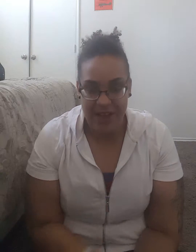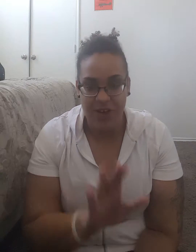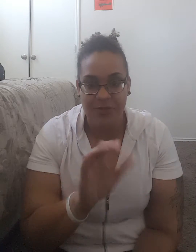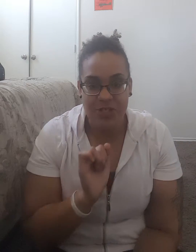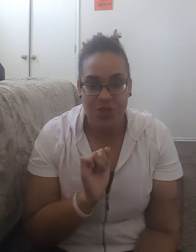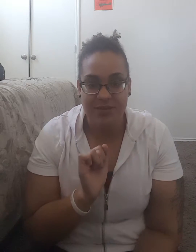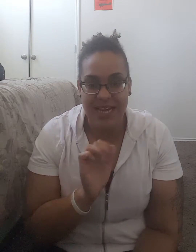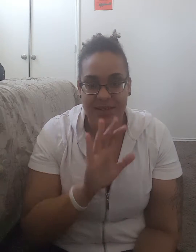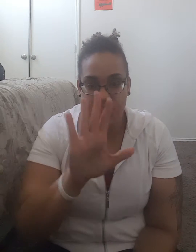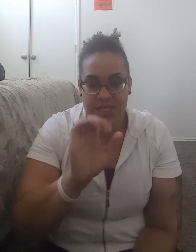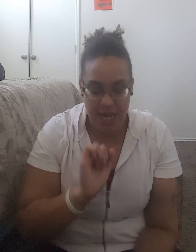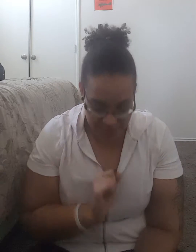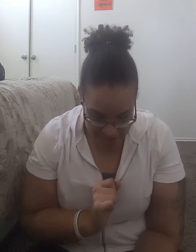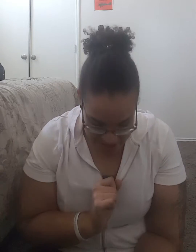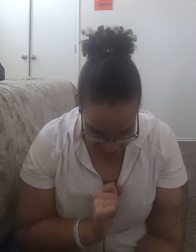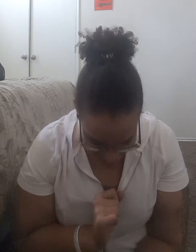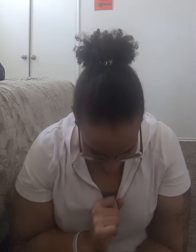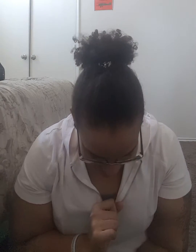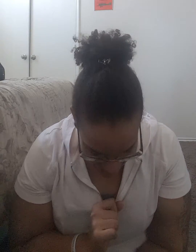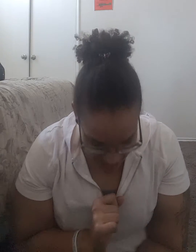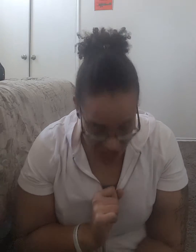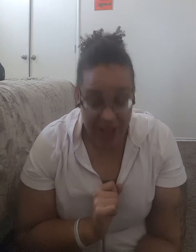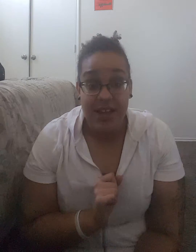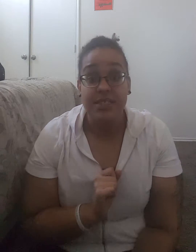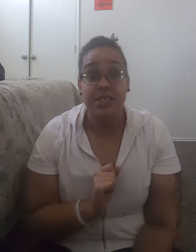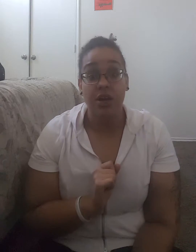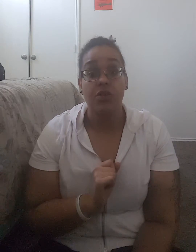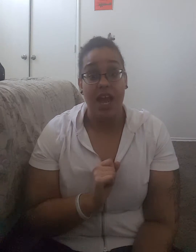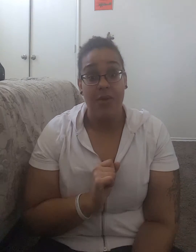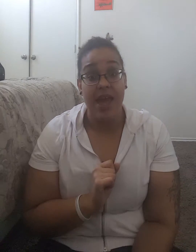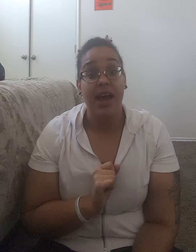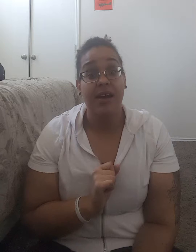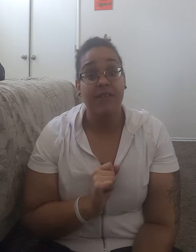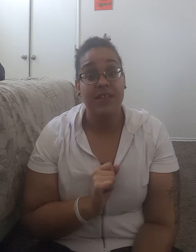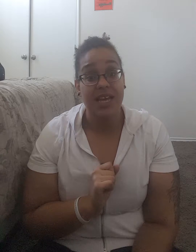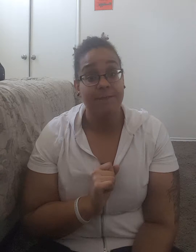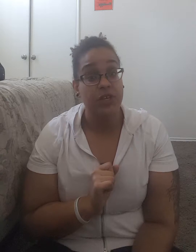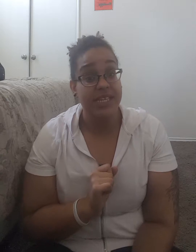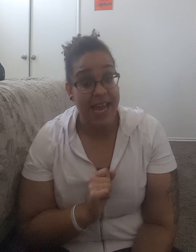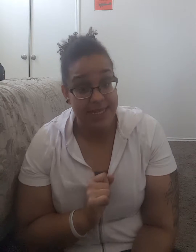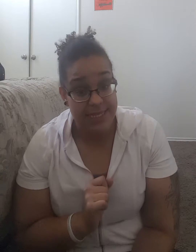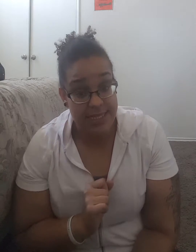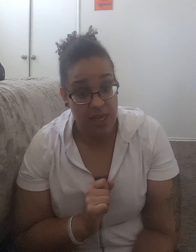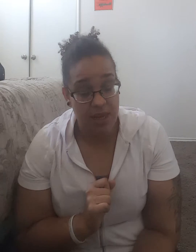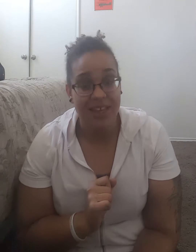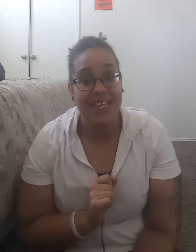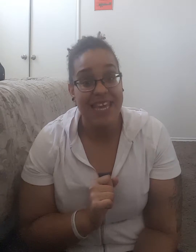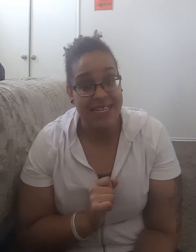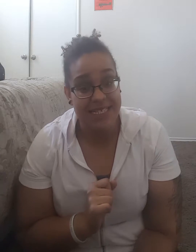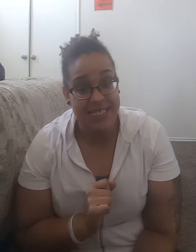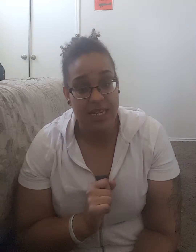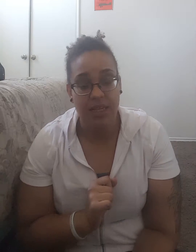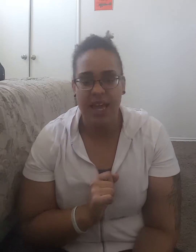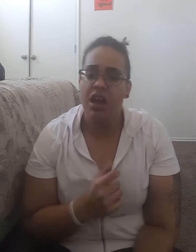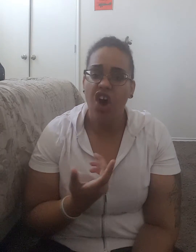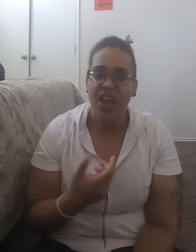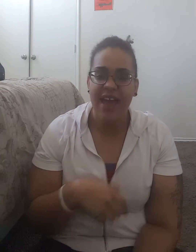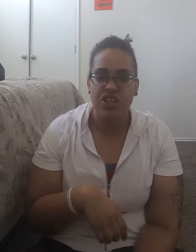no, there's more signs. Just kidding. Okay. So now we have the sign for yes. Yes. Like, oh yeah,